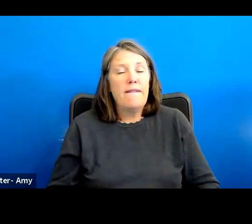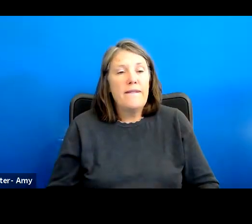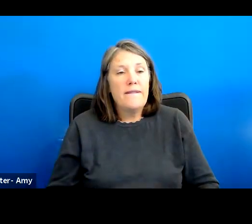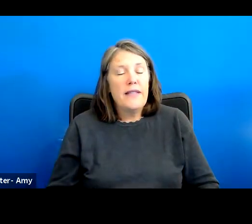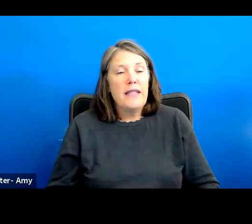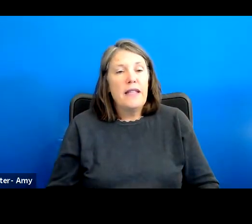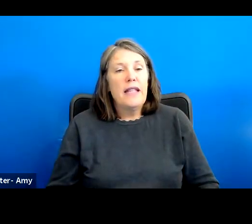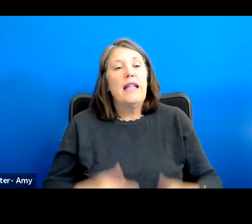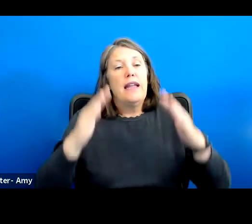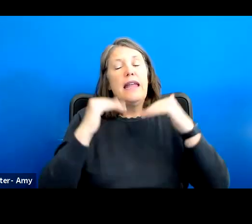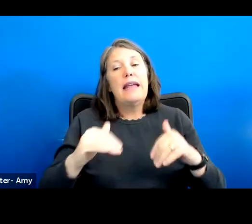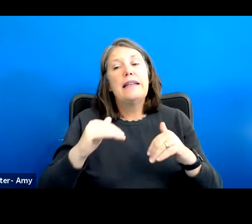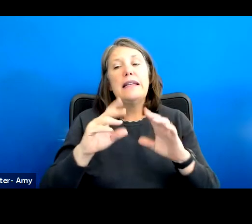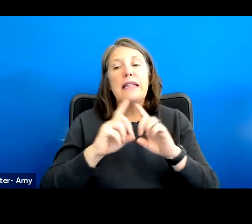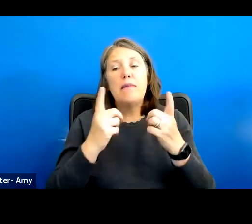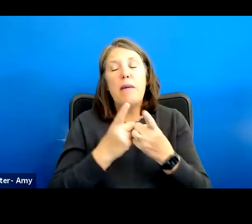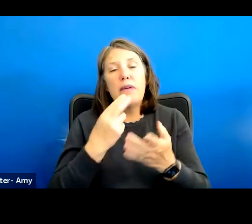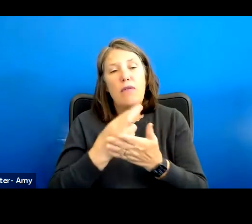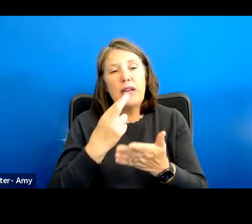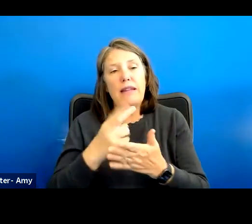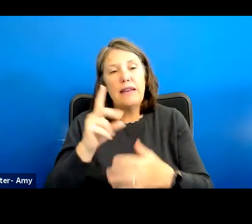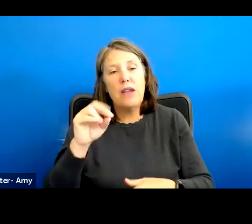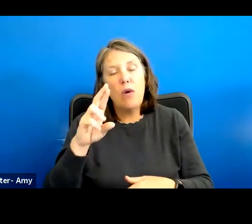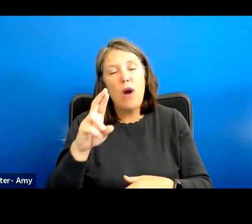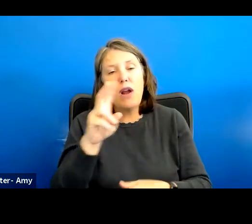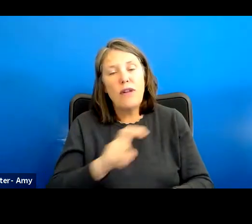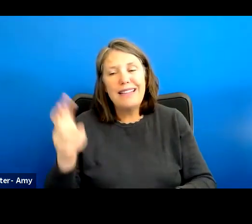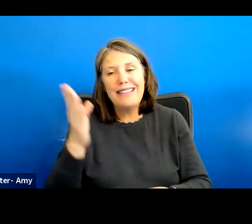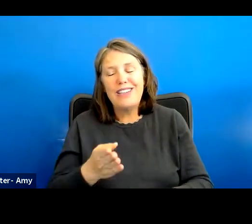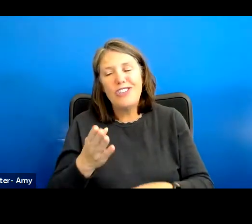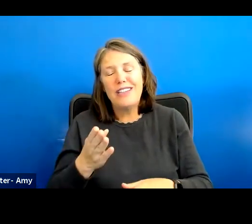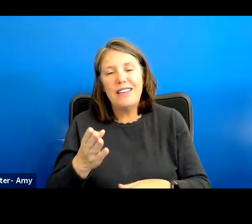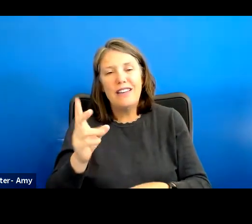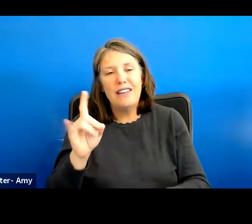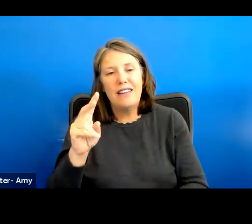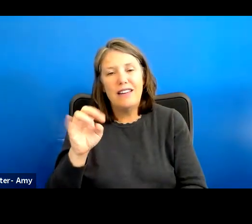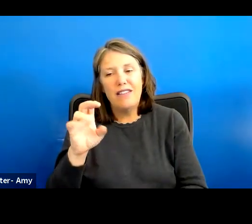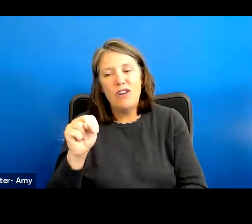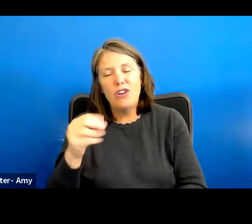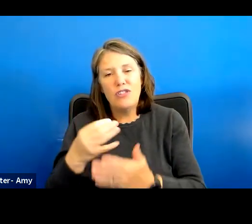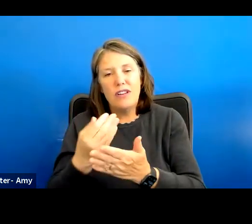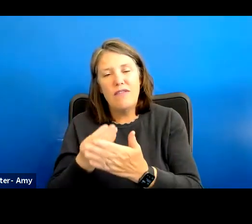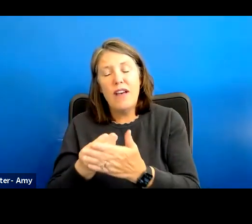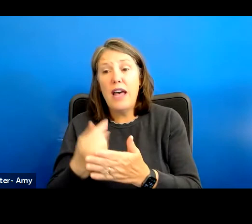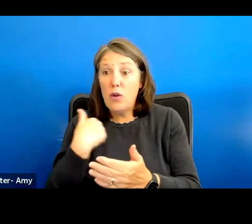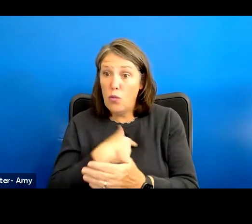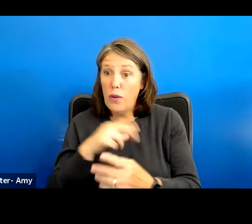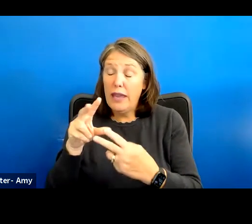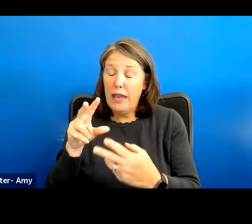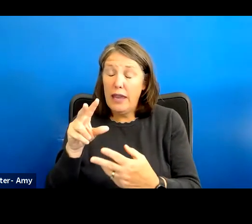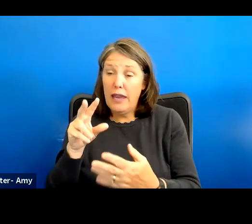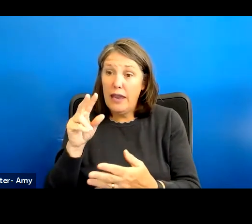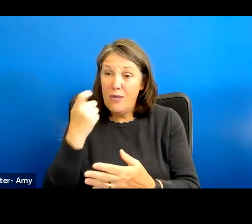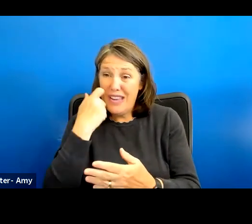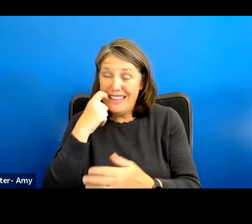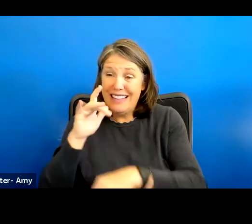Next is the Department of Rehabilitation Transition Diversion Fund. This is a funding source that we tapped into recently, and it